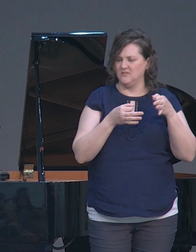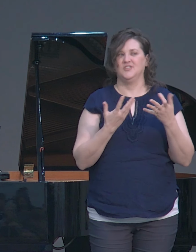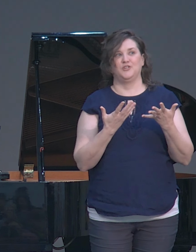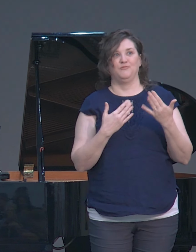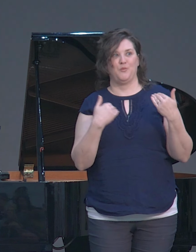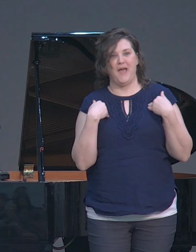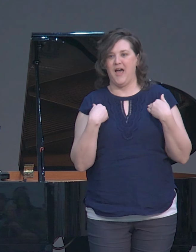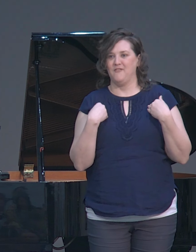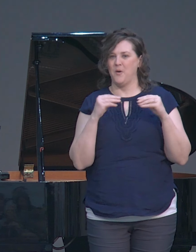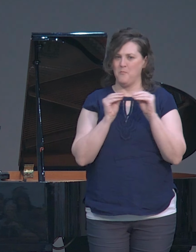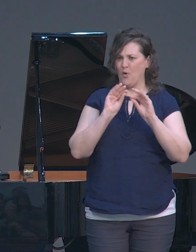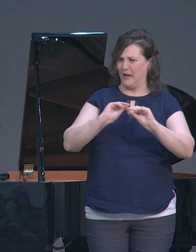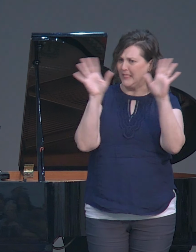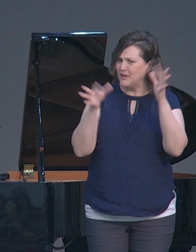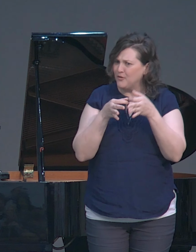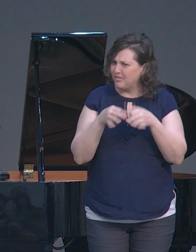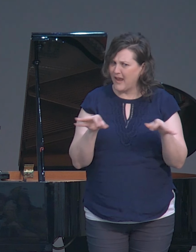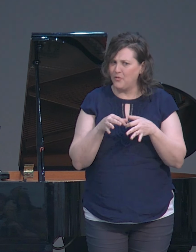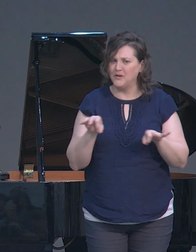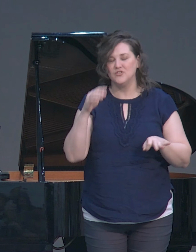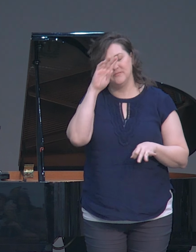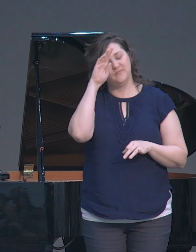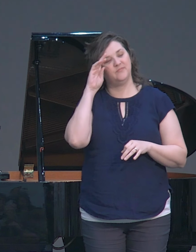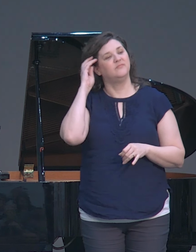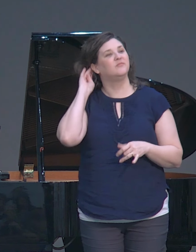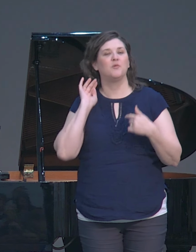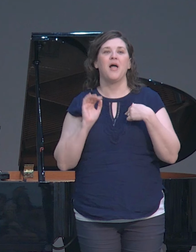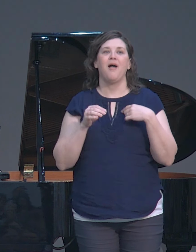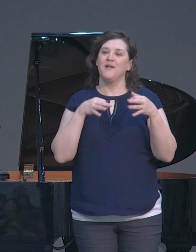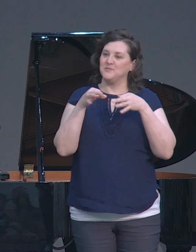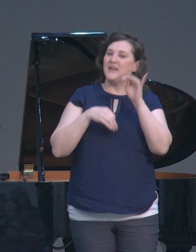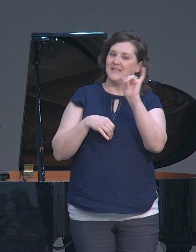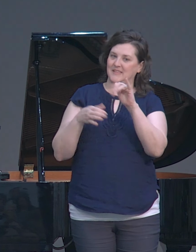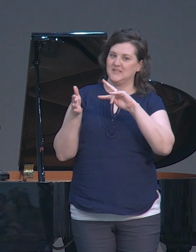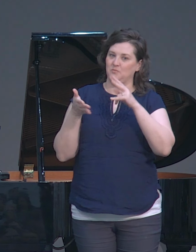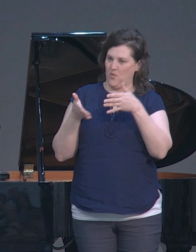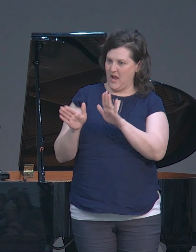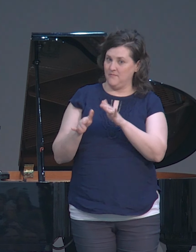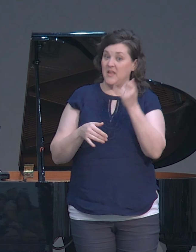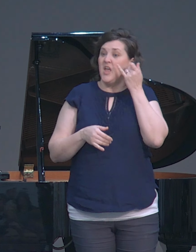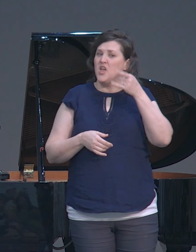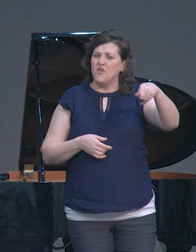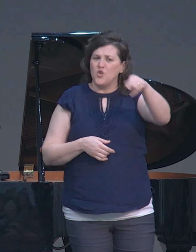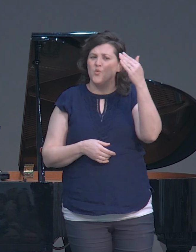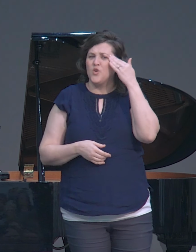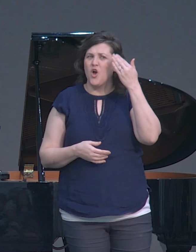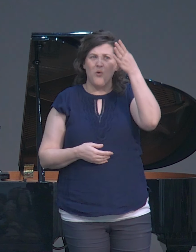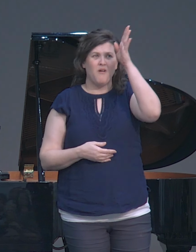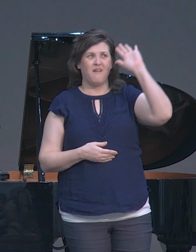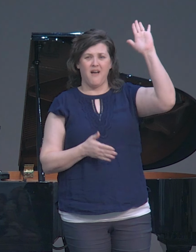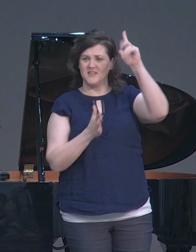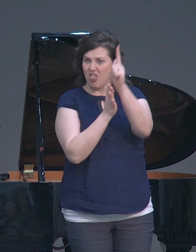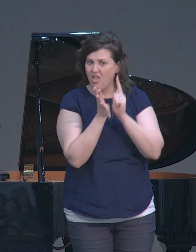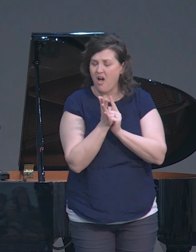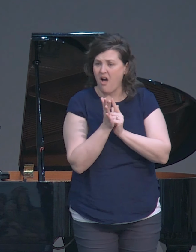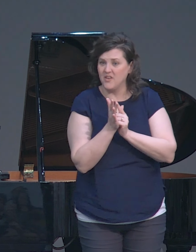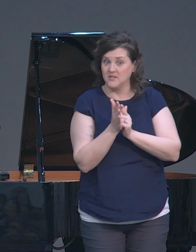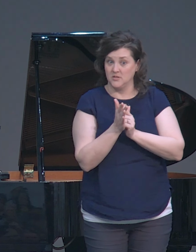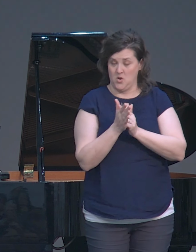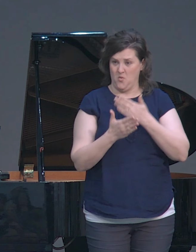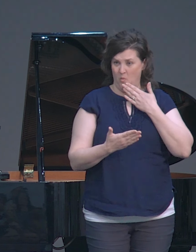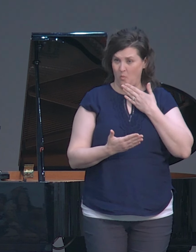language? Well, let me just say it this way. If you know God's standards well enough